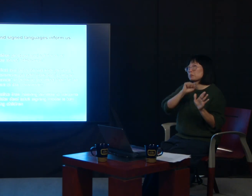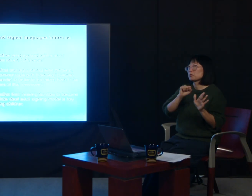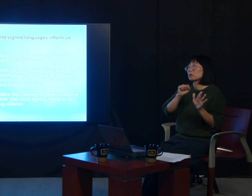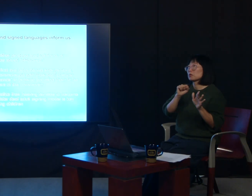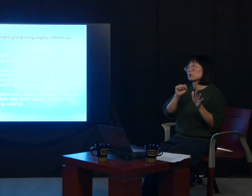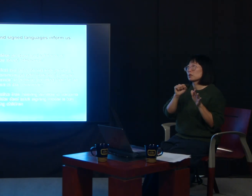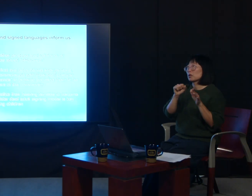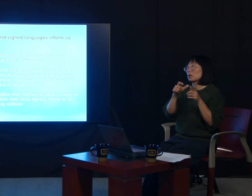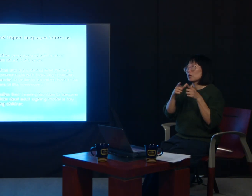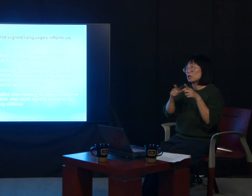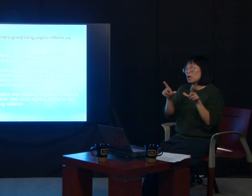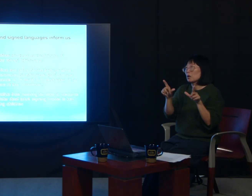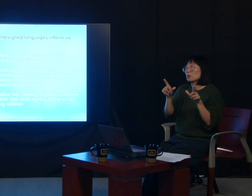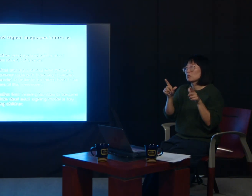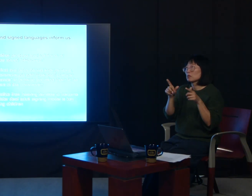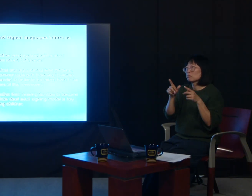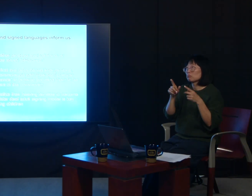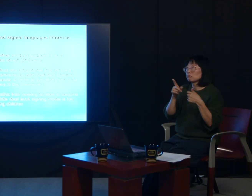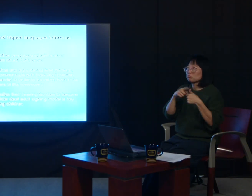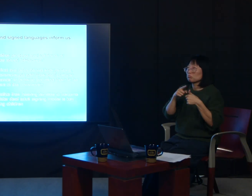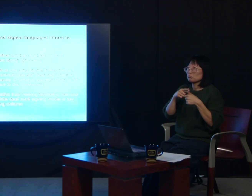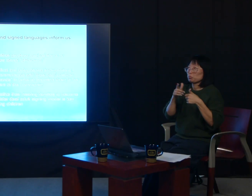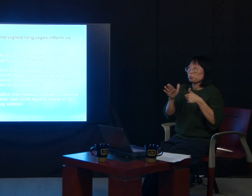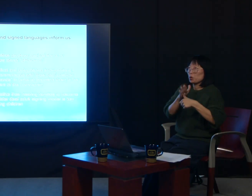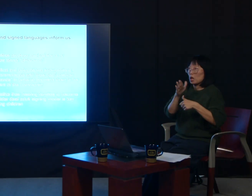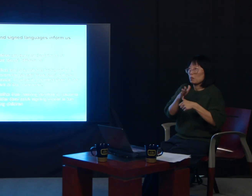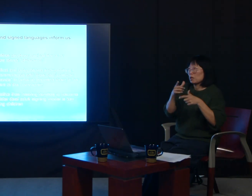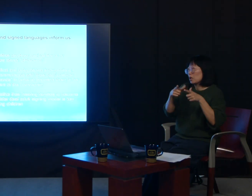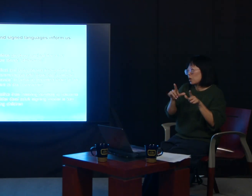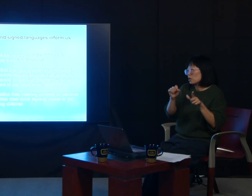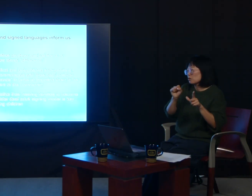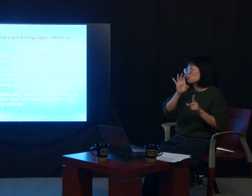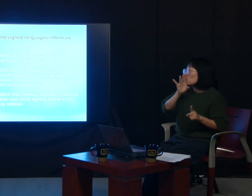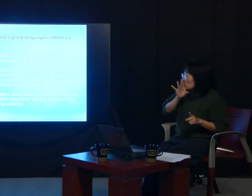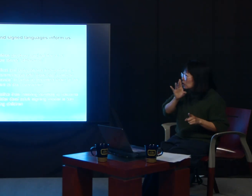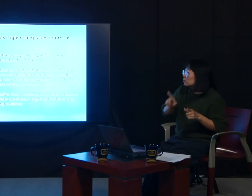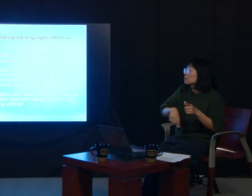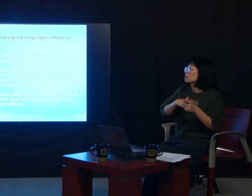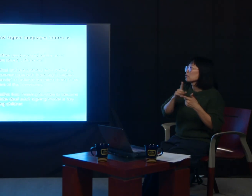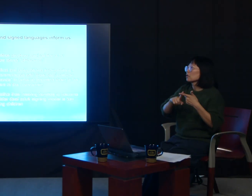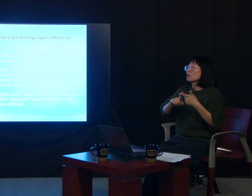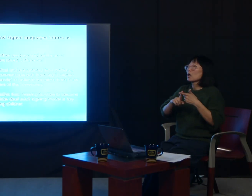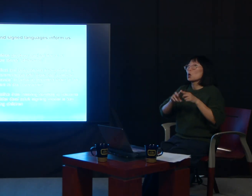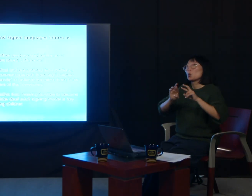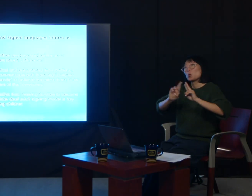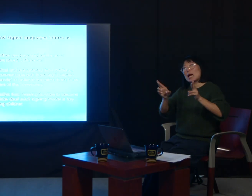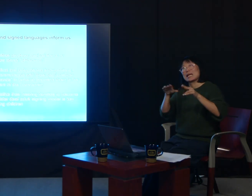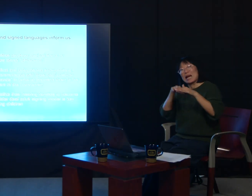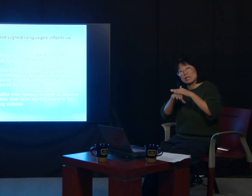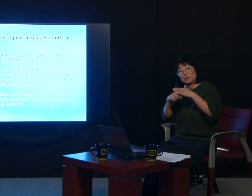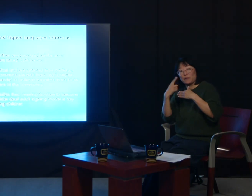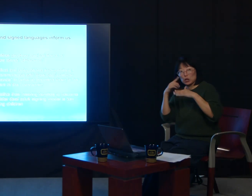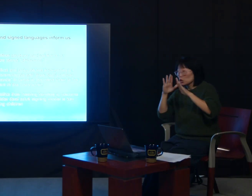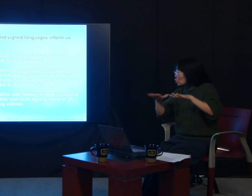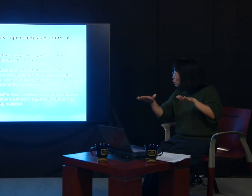over time. The assumption that language is primarily spoken, that it is accessible for